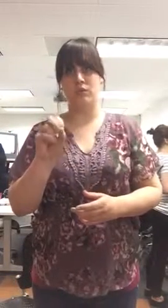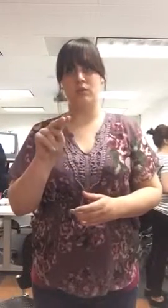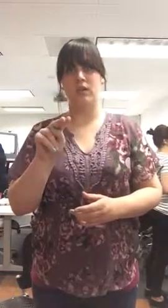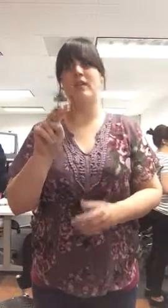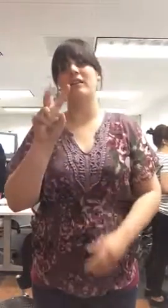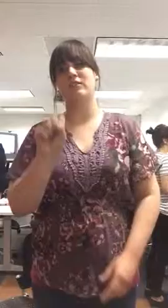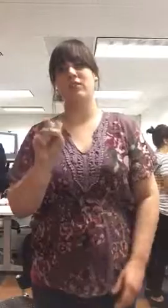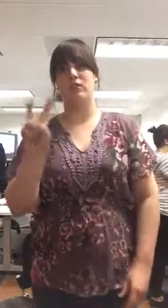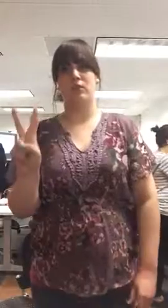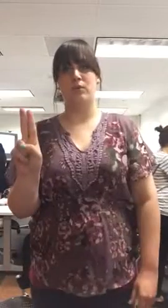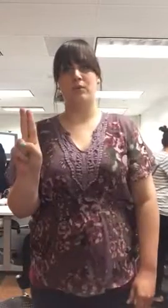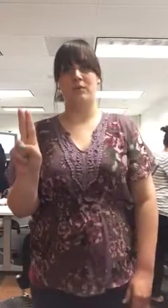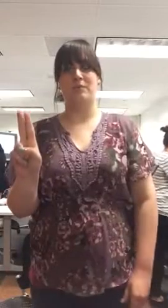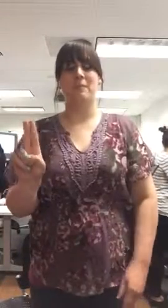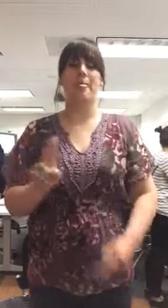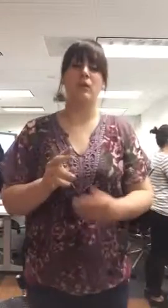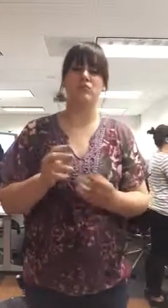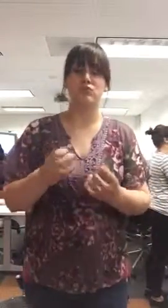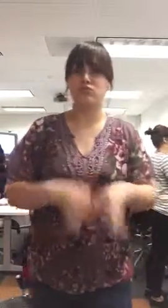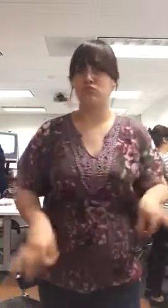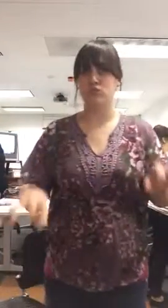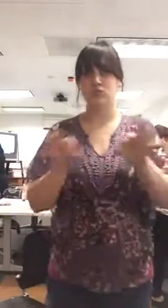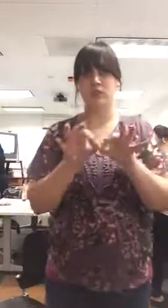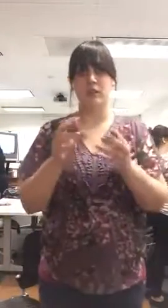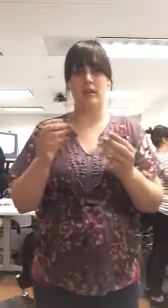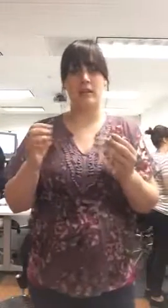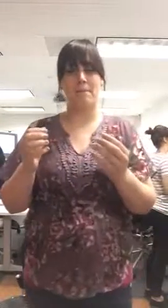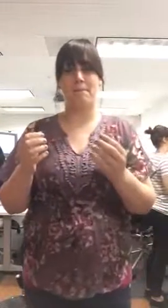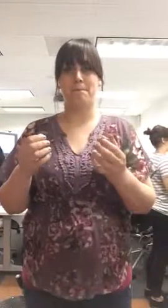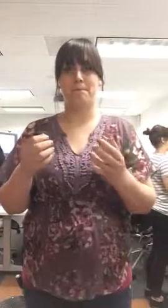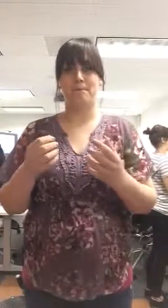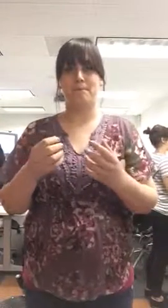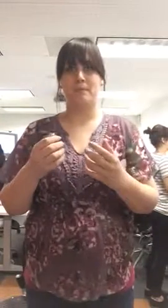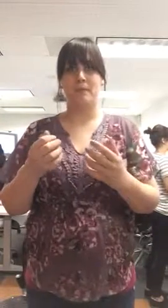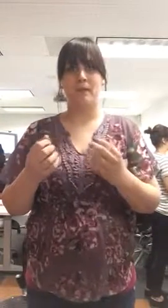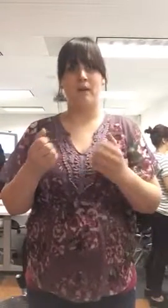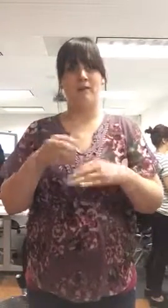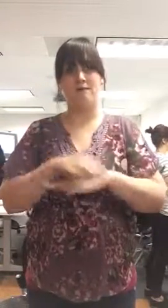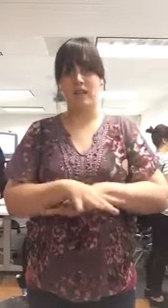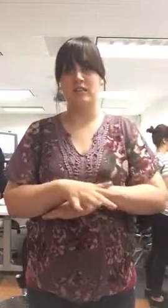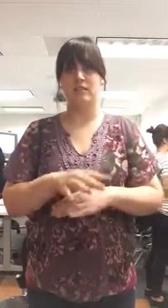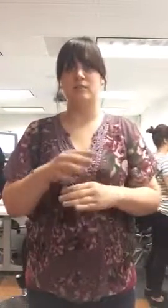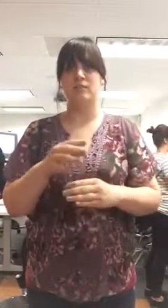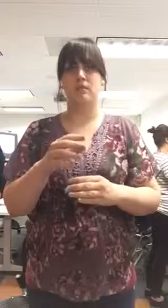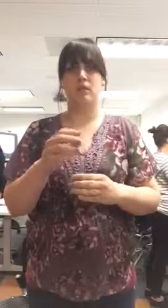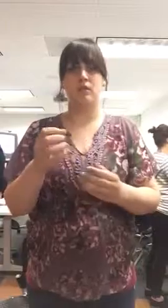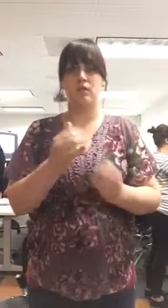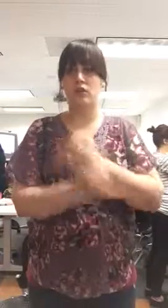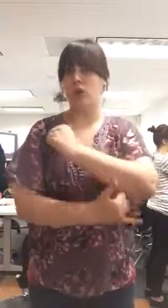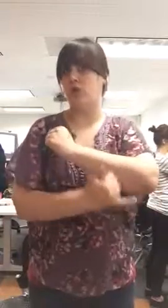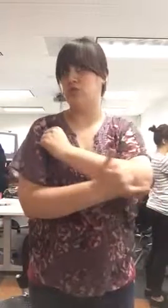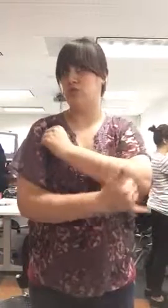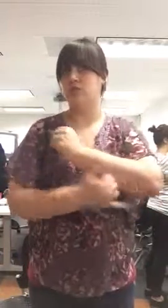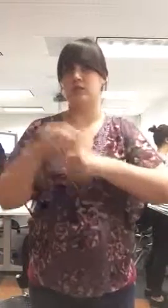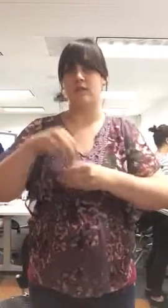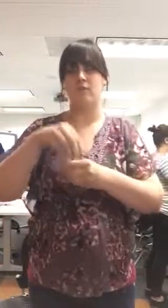strongly impacted of all the nations or countries involved. Soviet Union and then